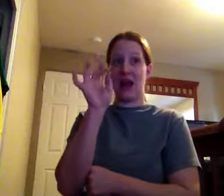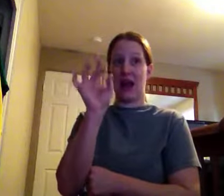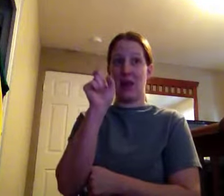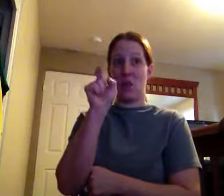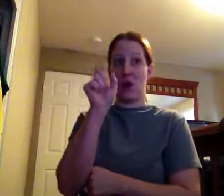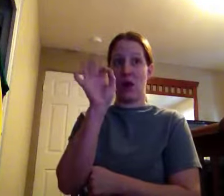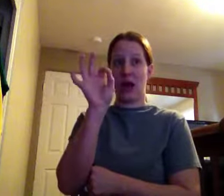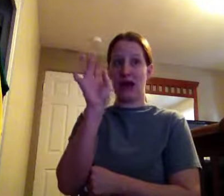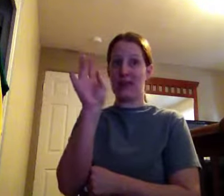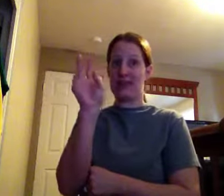isn't it?